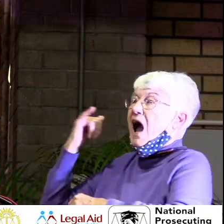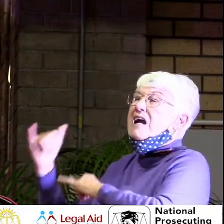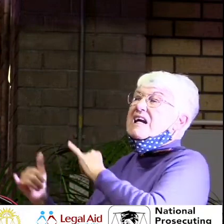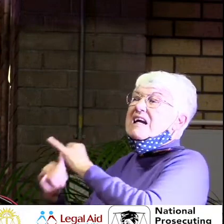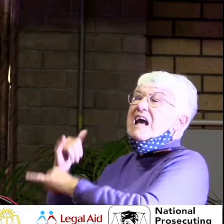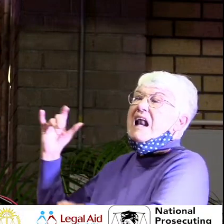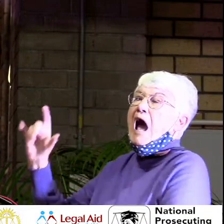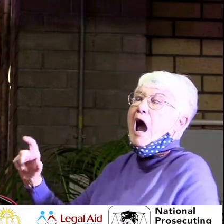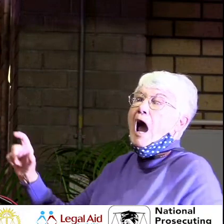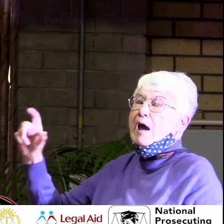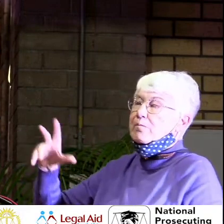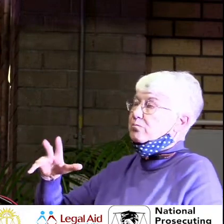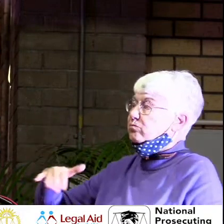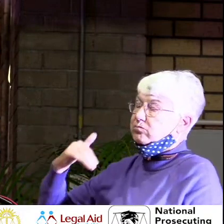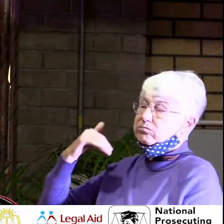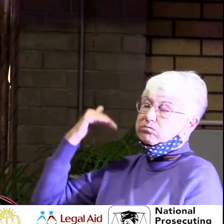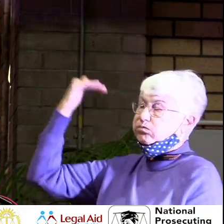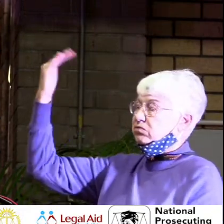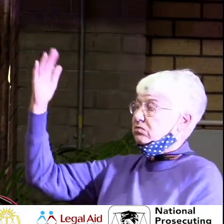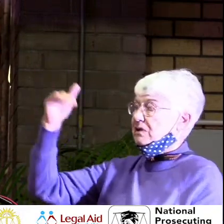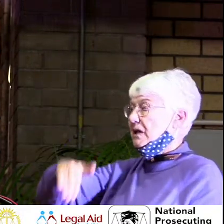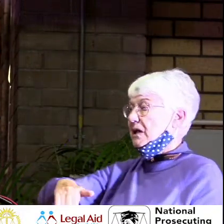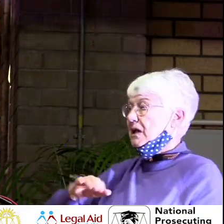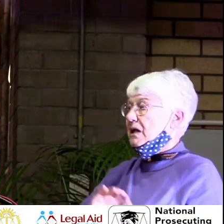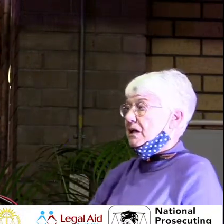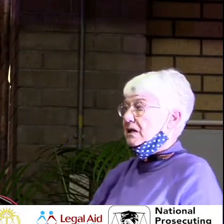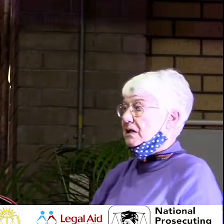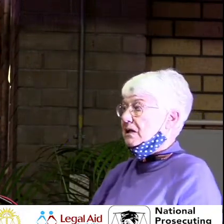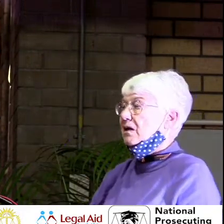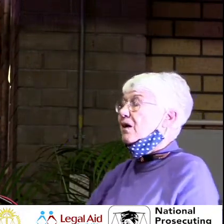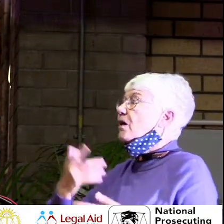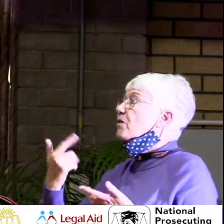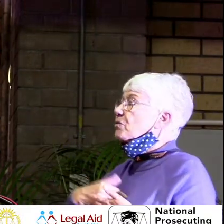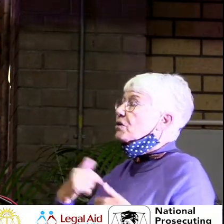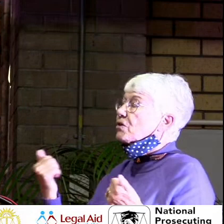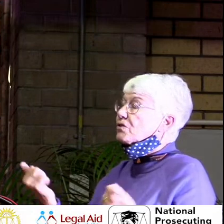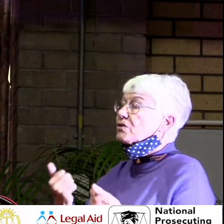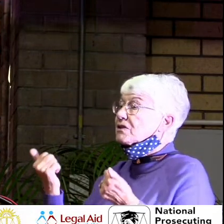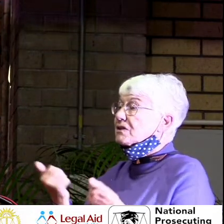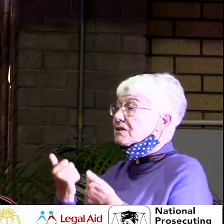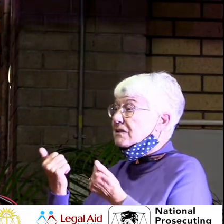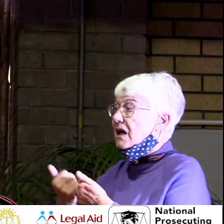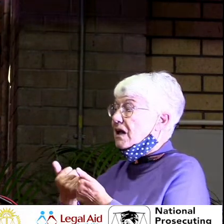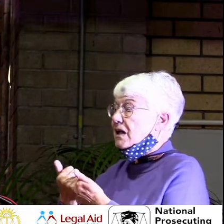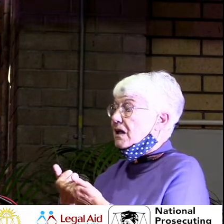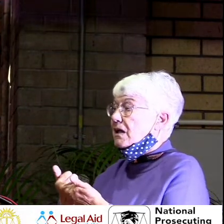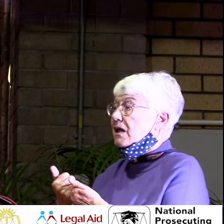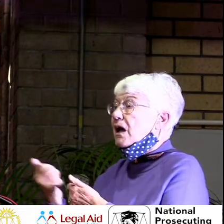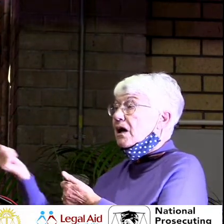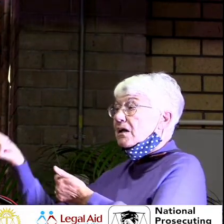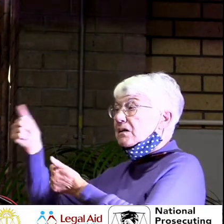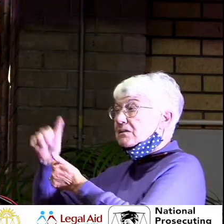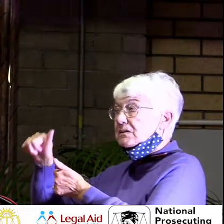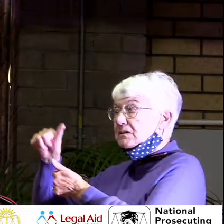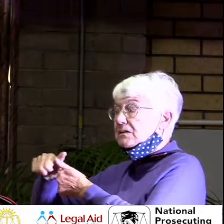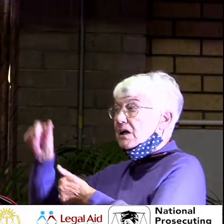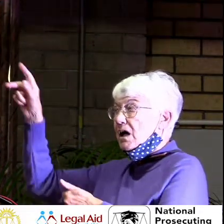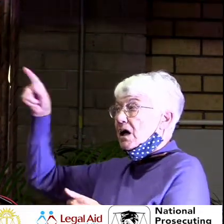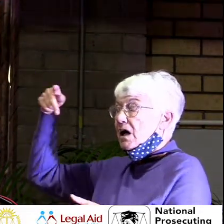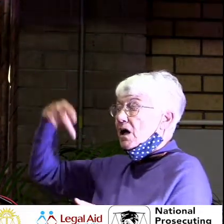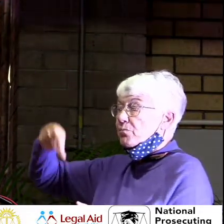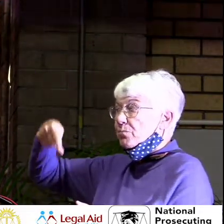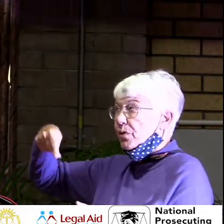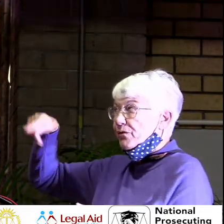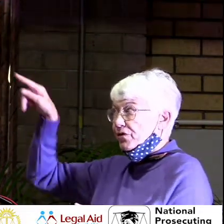acknowledge that. But however, at this stage, what we are doing is we have additional deployment from the provincial office and national